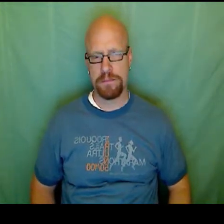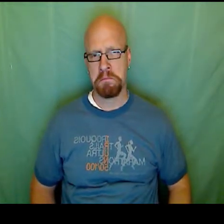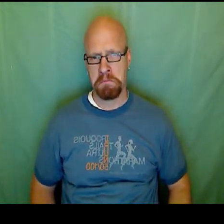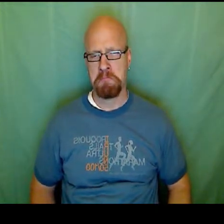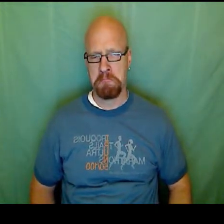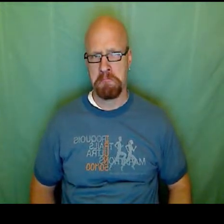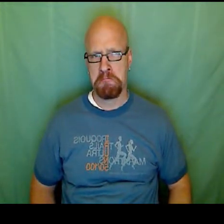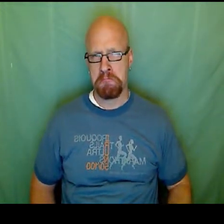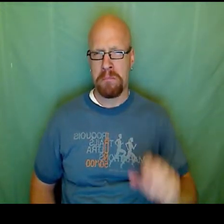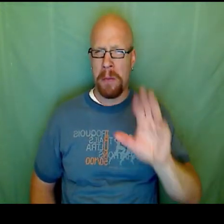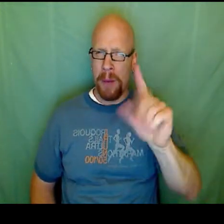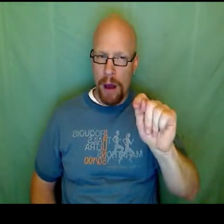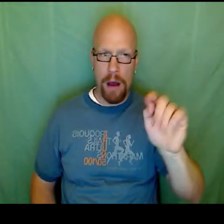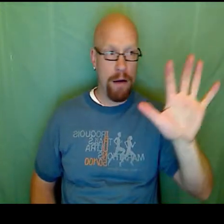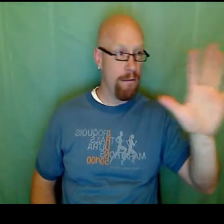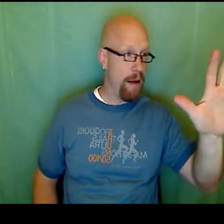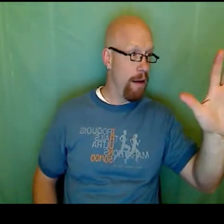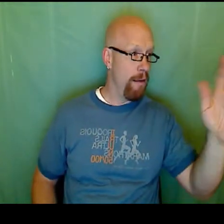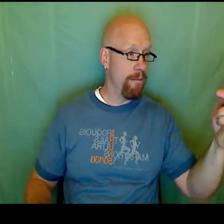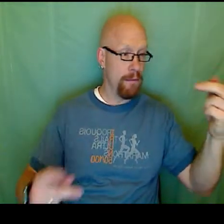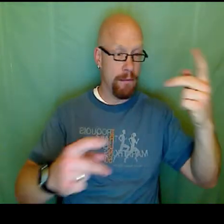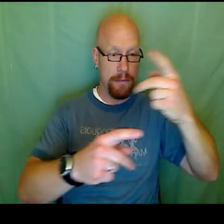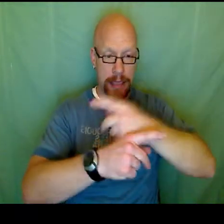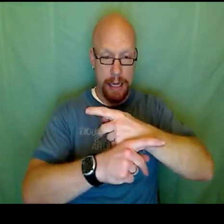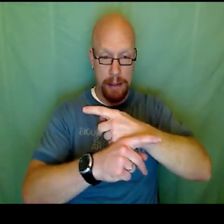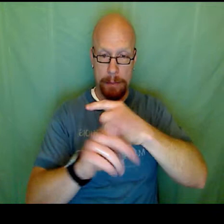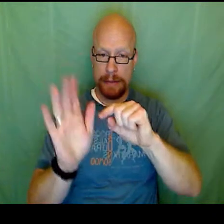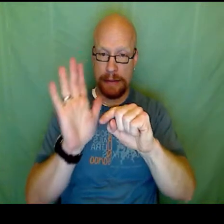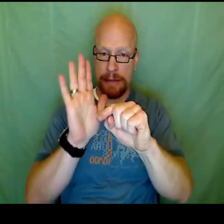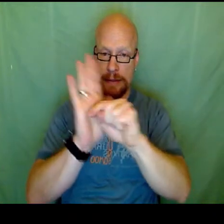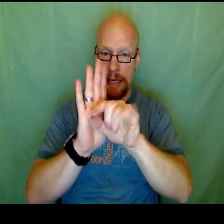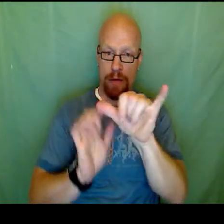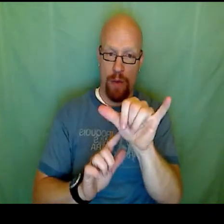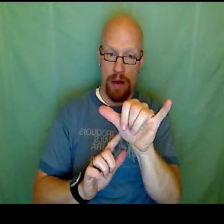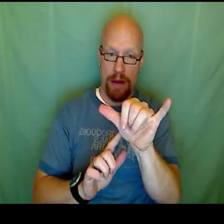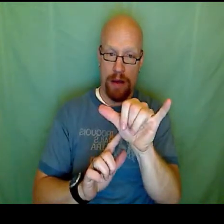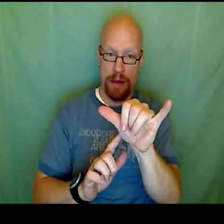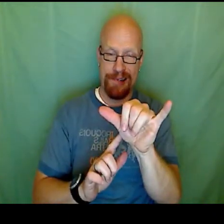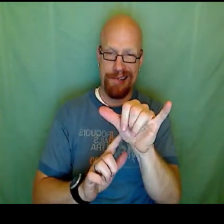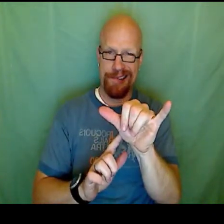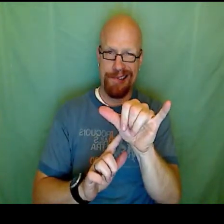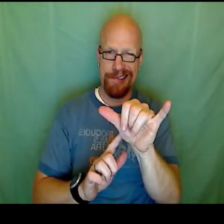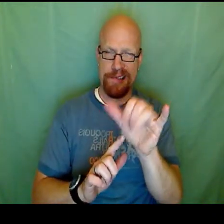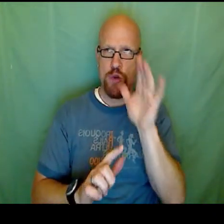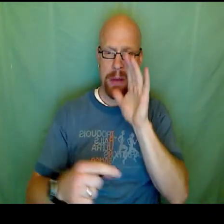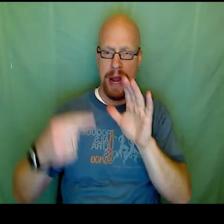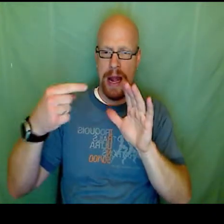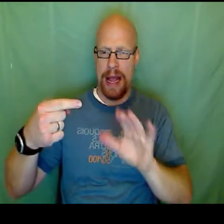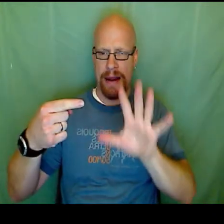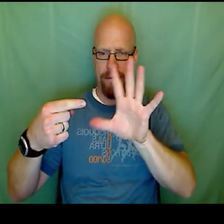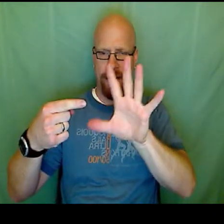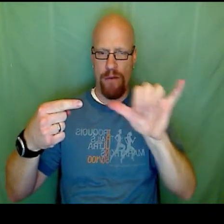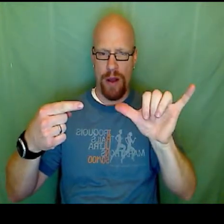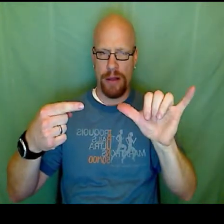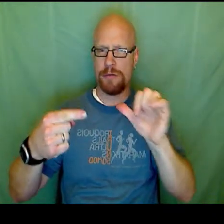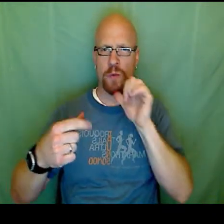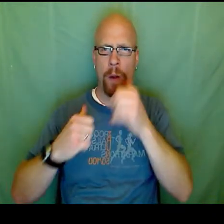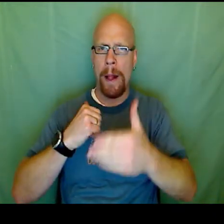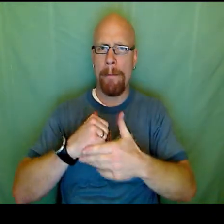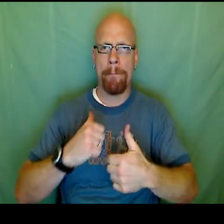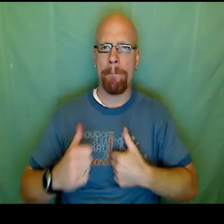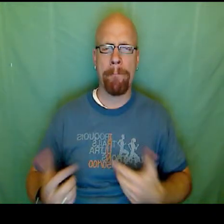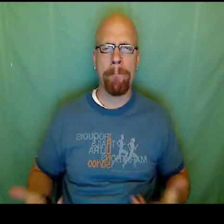y equals 2, I can multiply it by 5 and get minus 5y. But I still have the